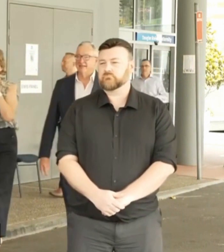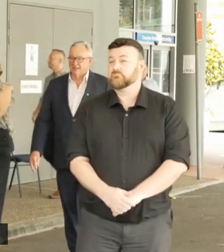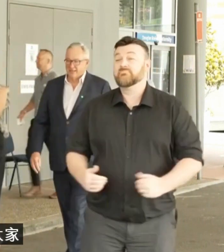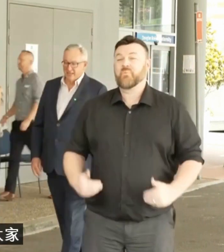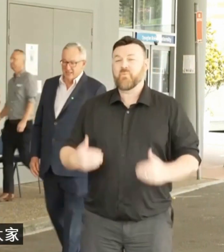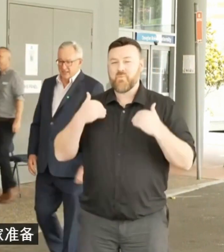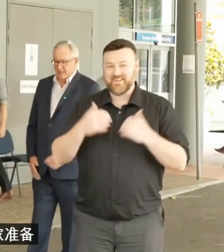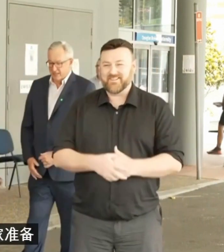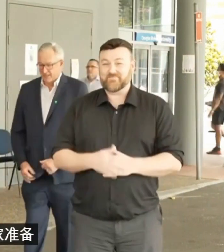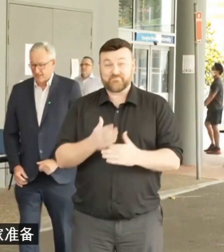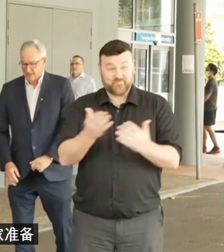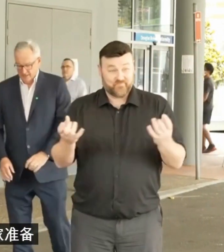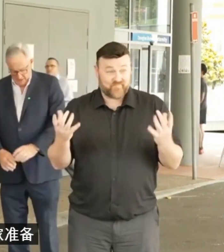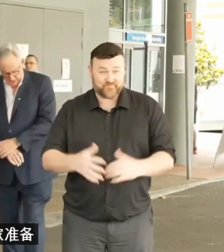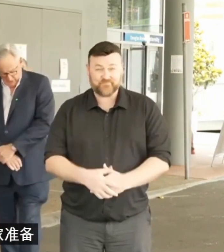Good morning. Is everyone ready?